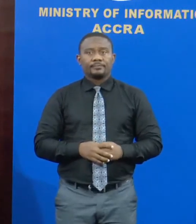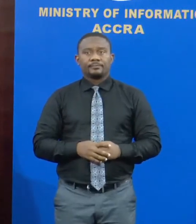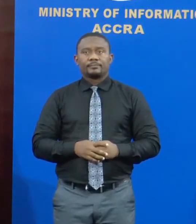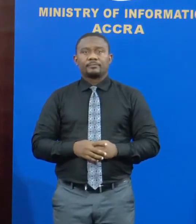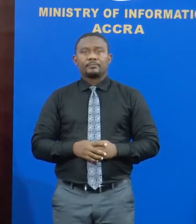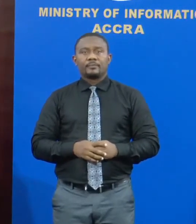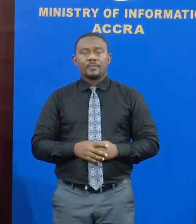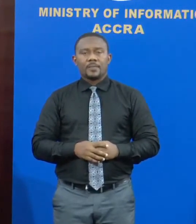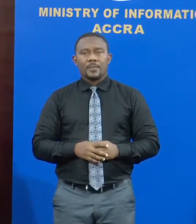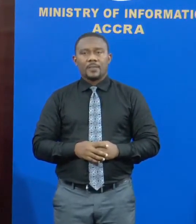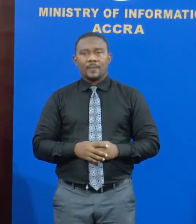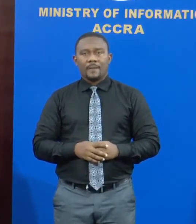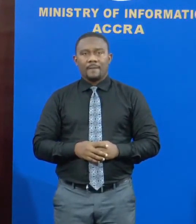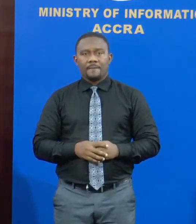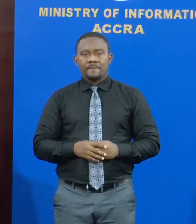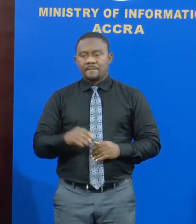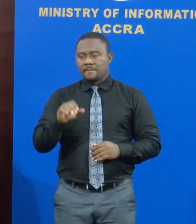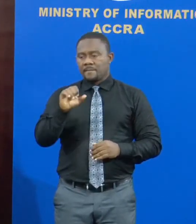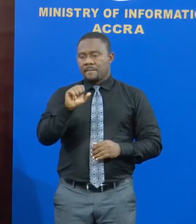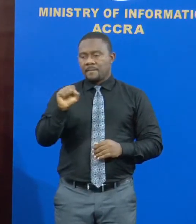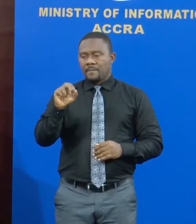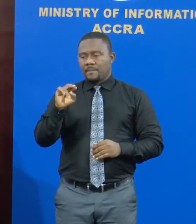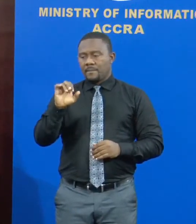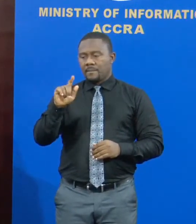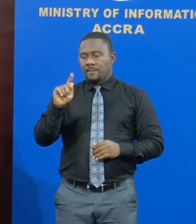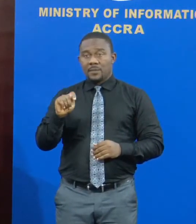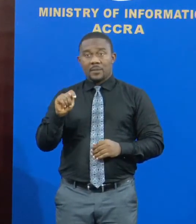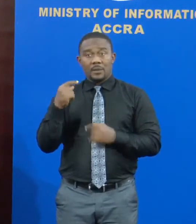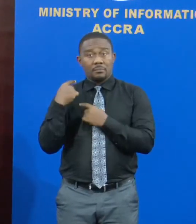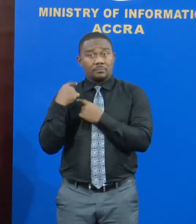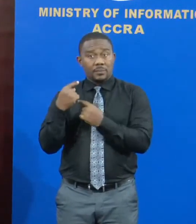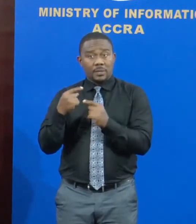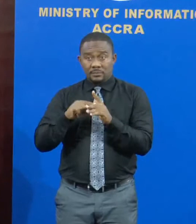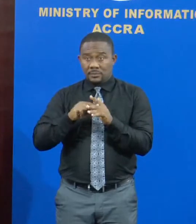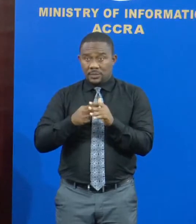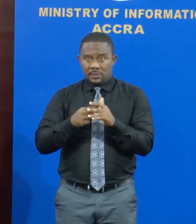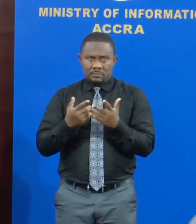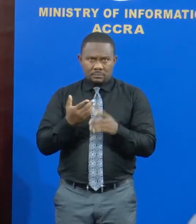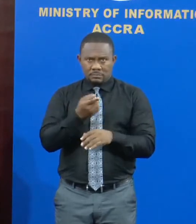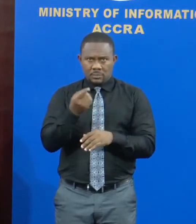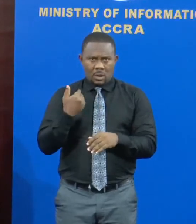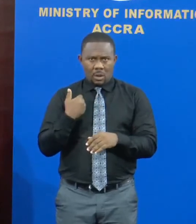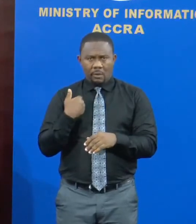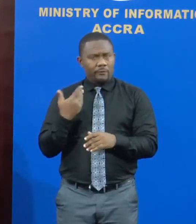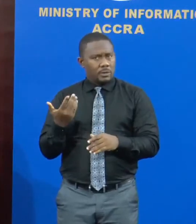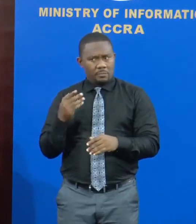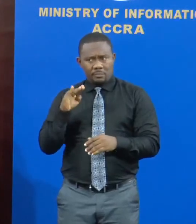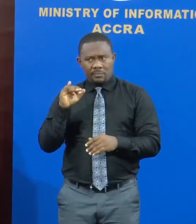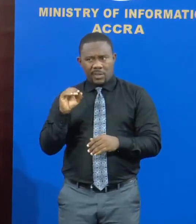So far, since SSNIT started the biometric, issuing biometric cards, which some of you do have,